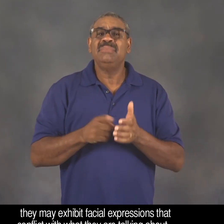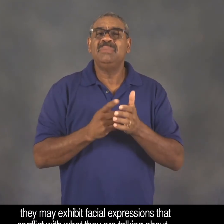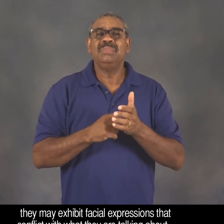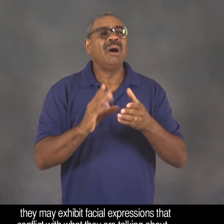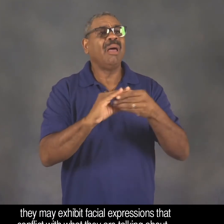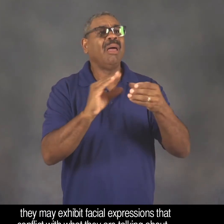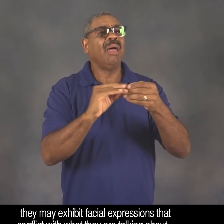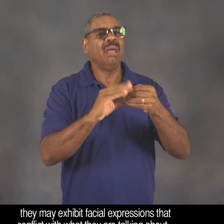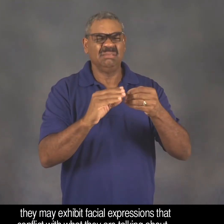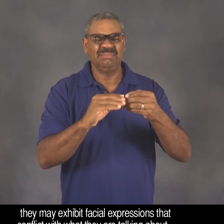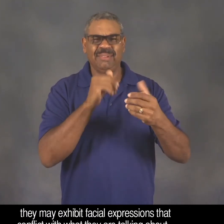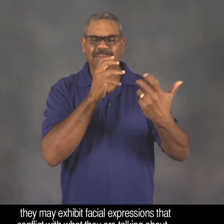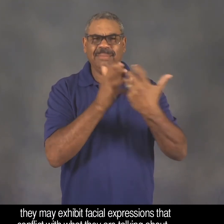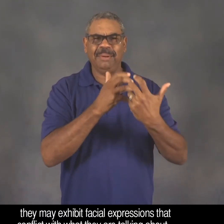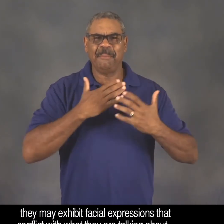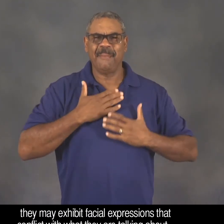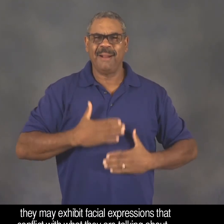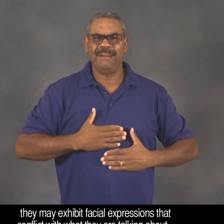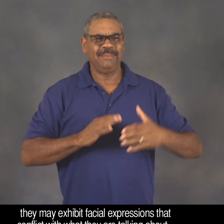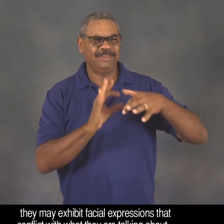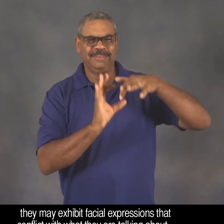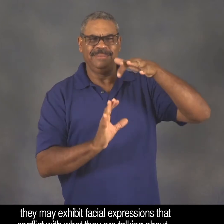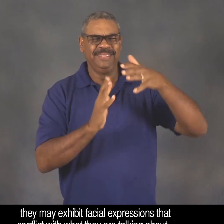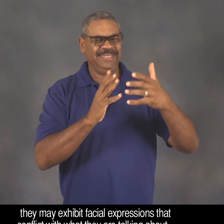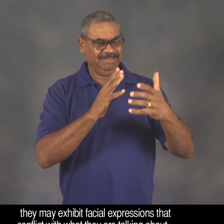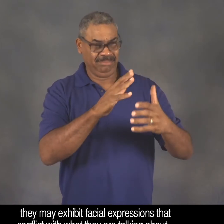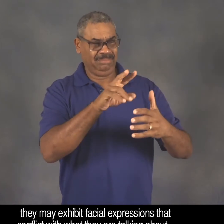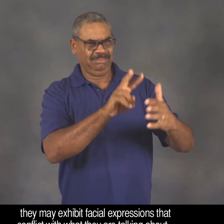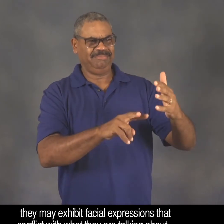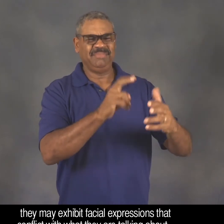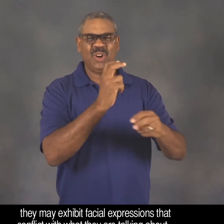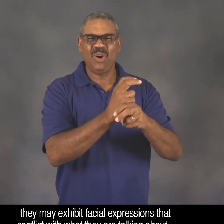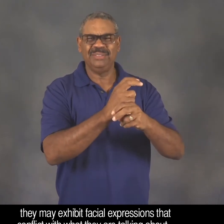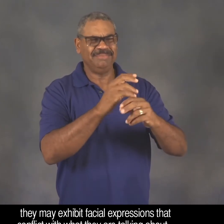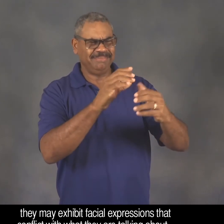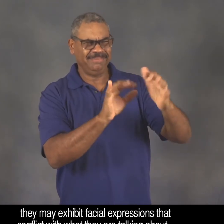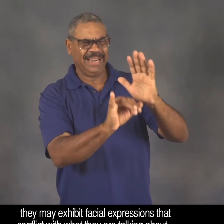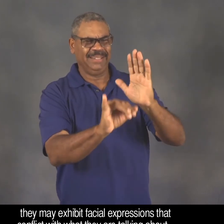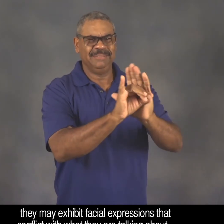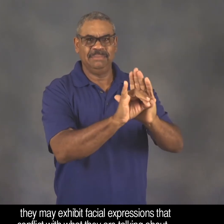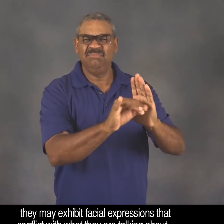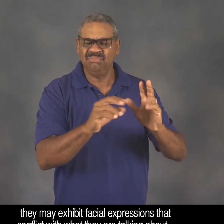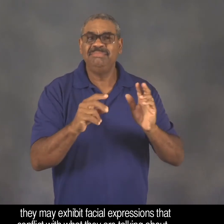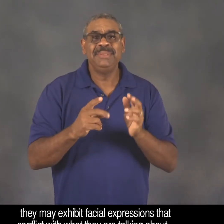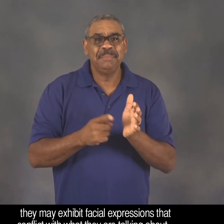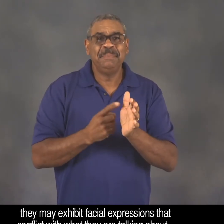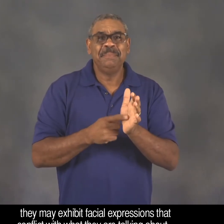They may exhibit facial expressions that conflict with what they're talking about.